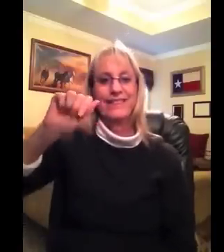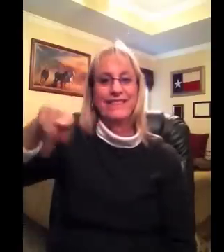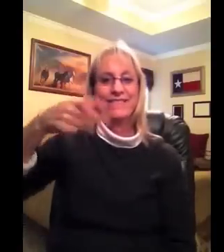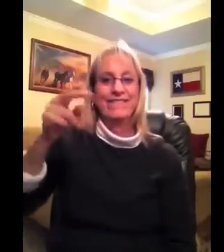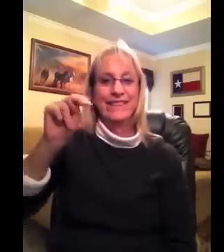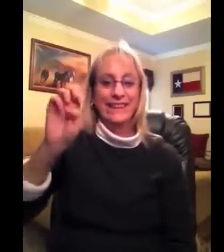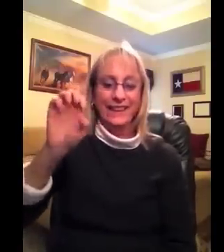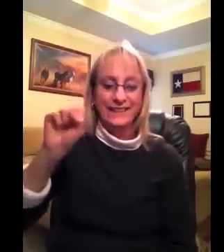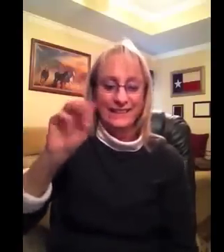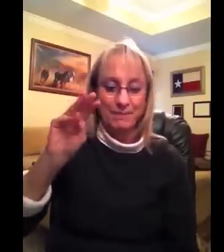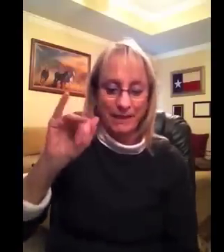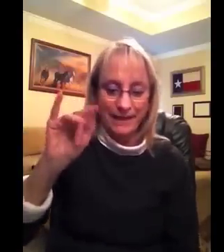and Daphne Smith.